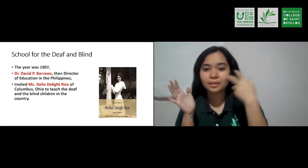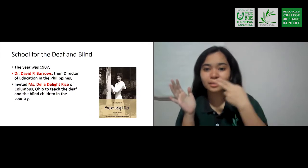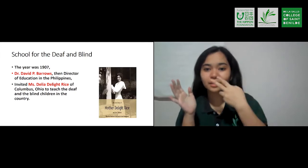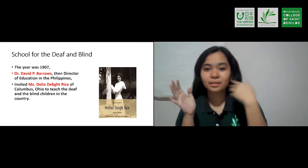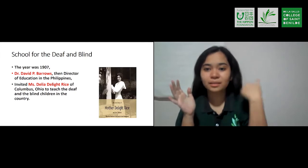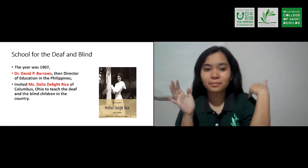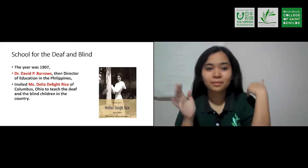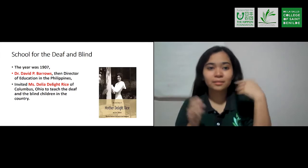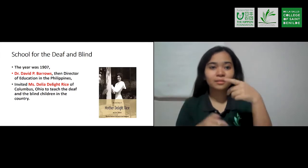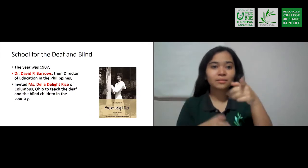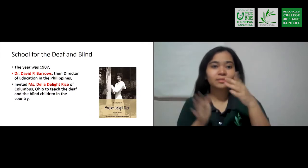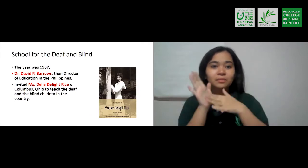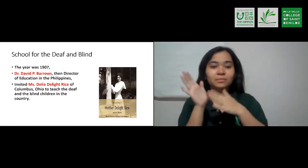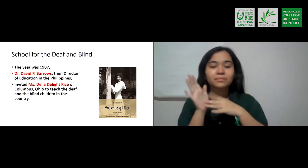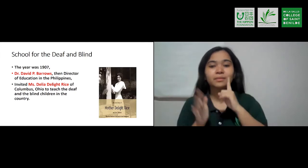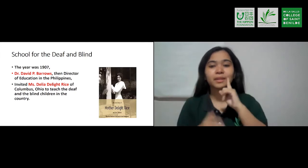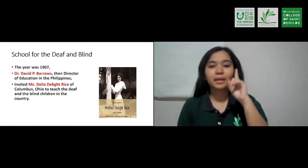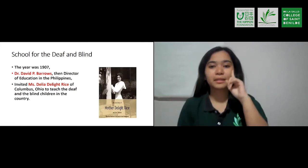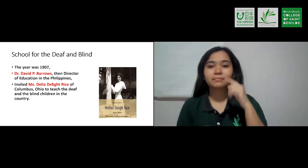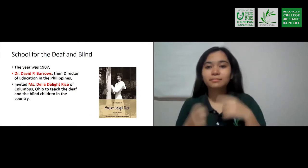Wait, go back.